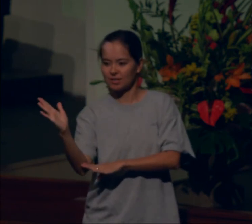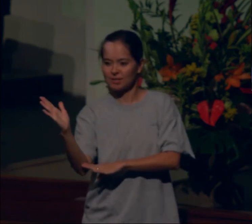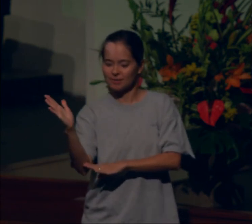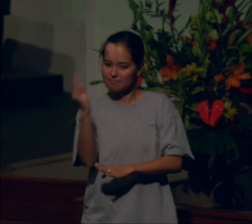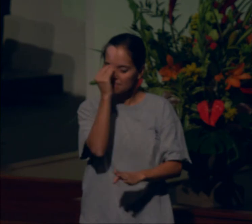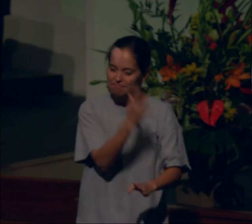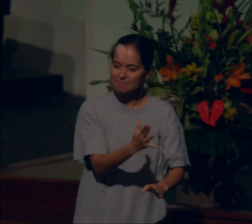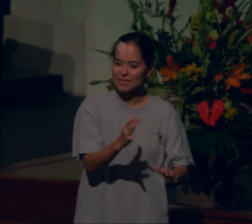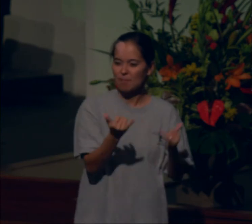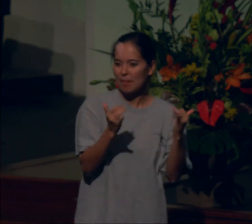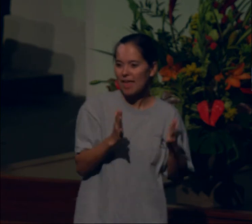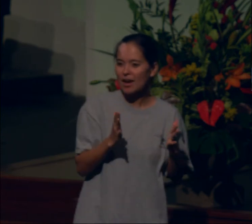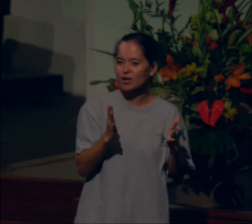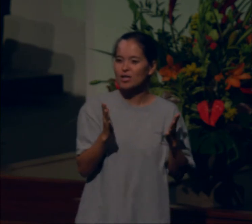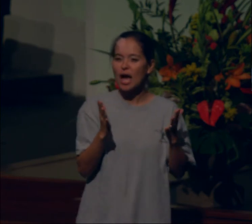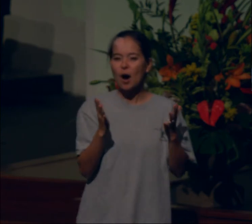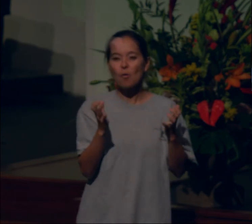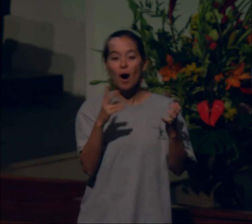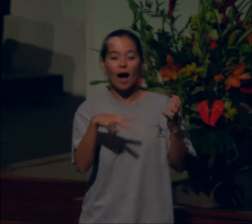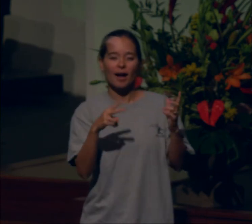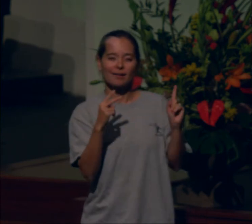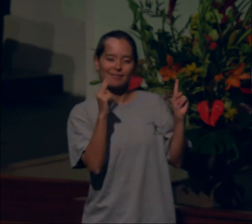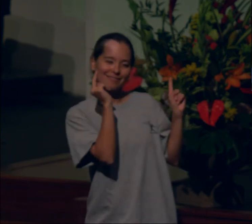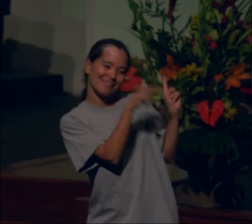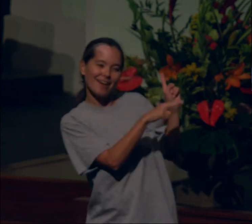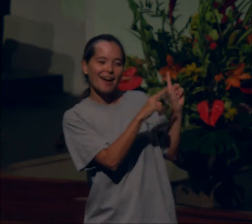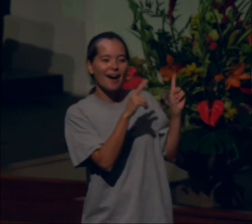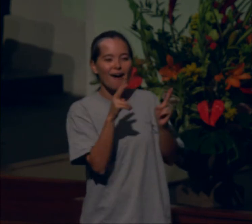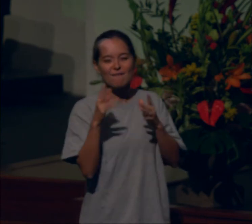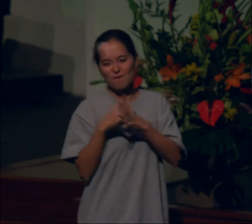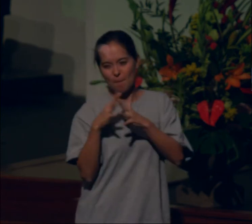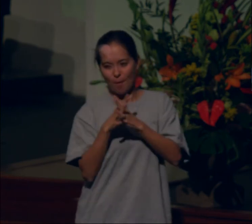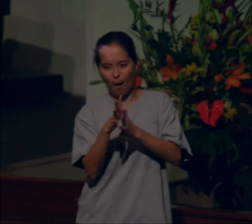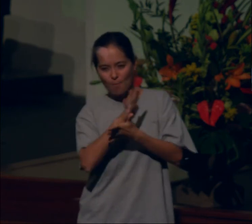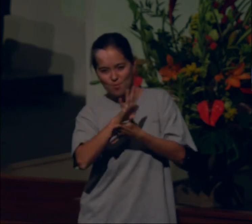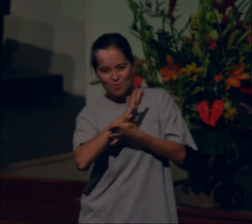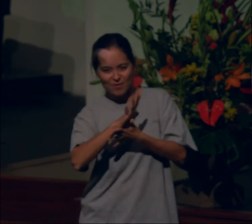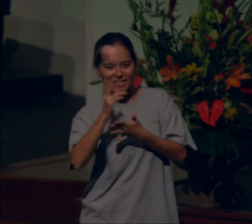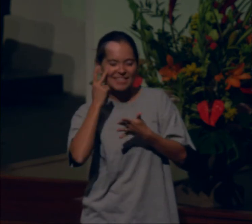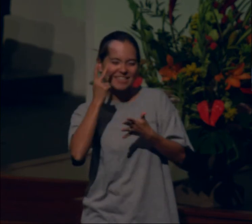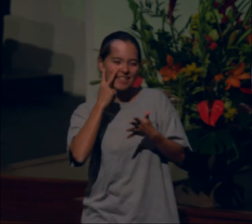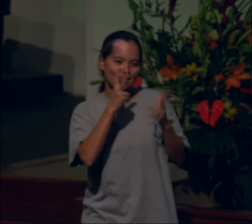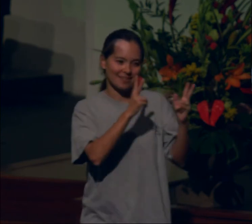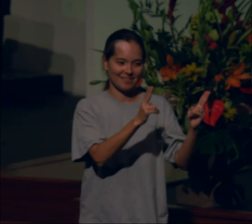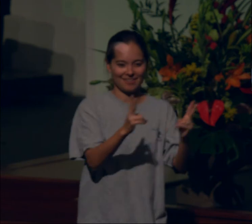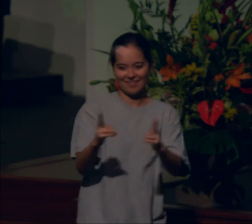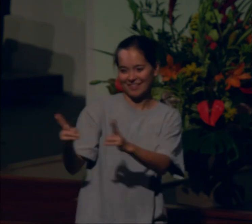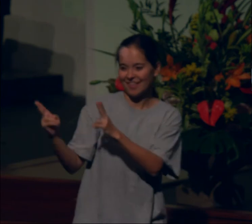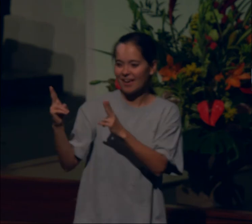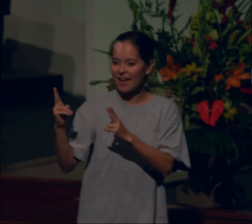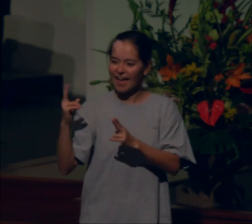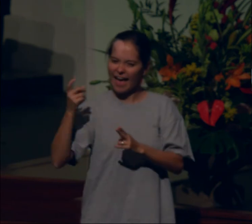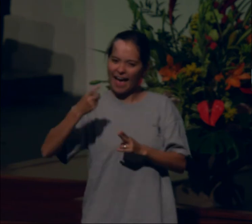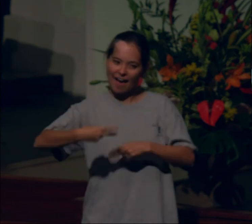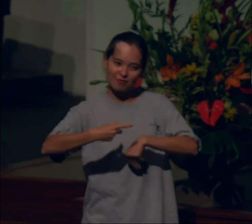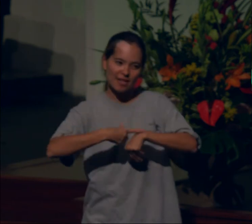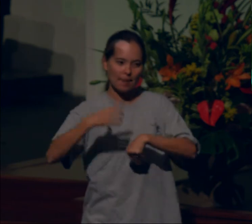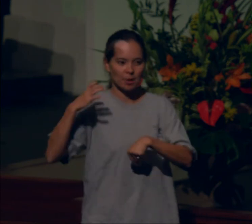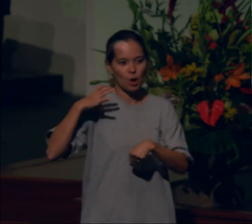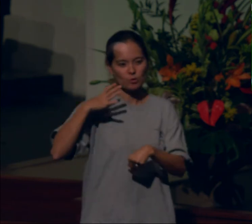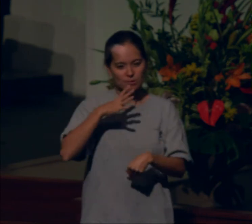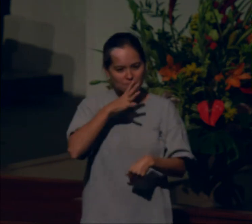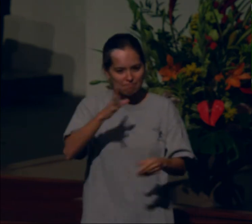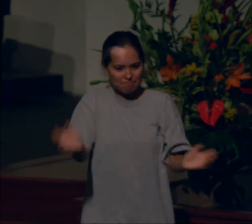I would like to do is, let's just go to the movies for a moment, look at the screen, and let's look at some of these cool halftime speeches from coaches.